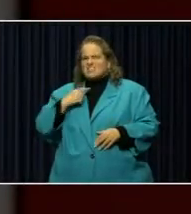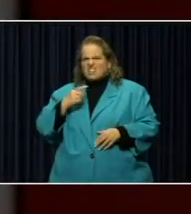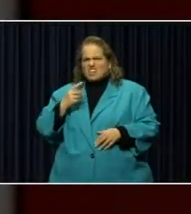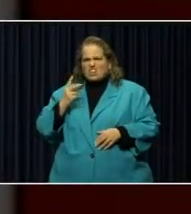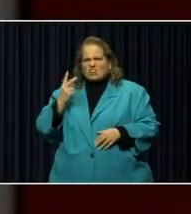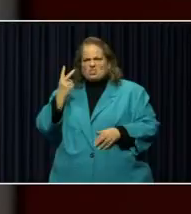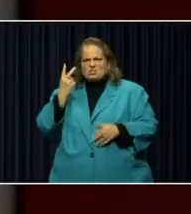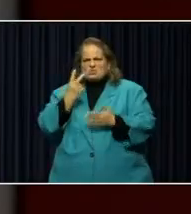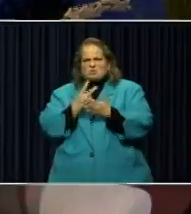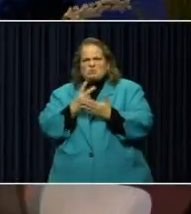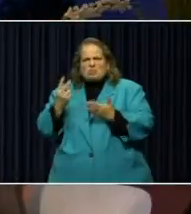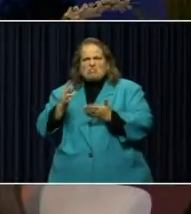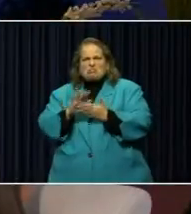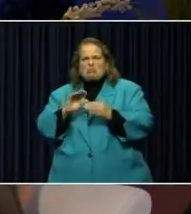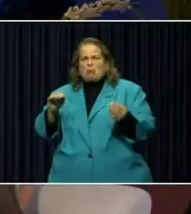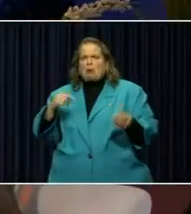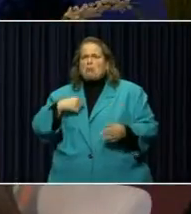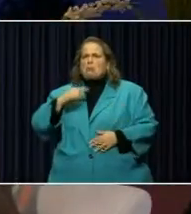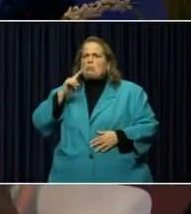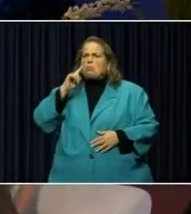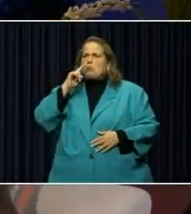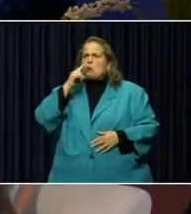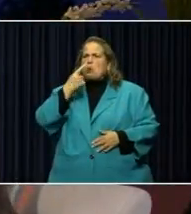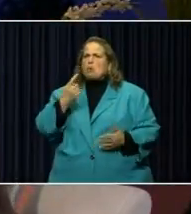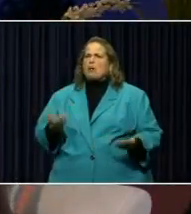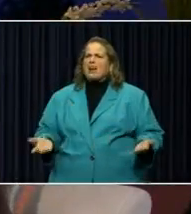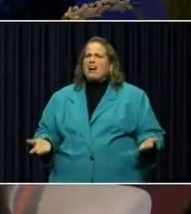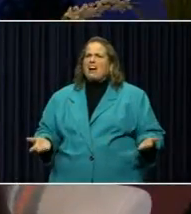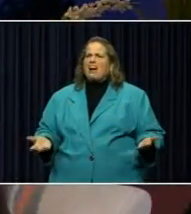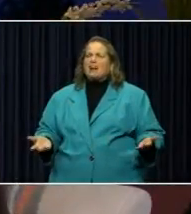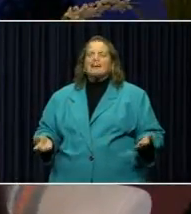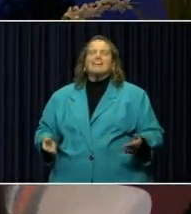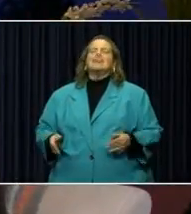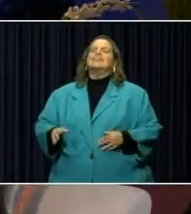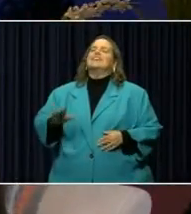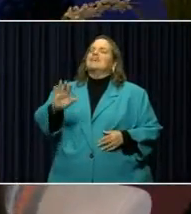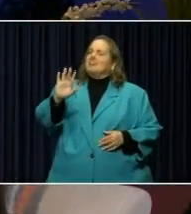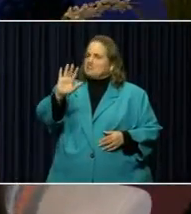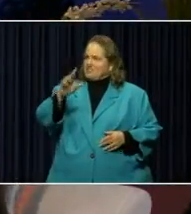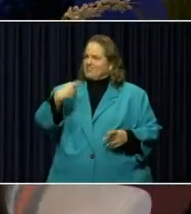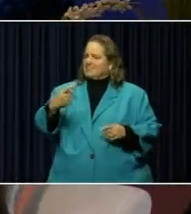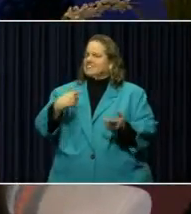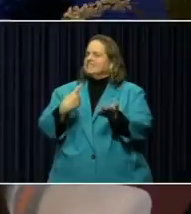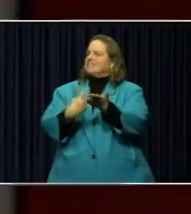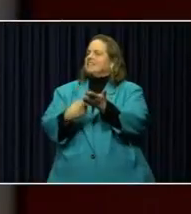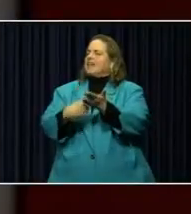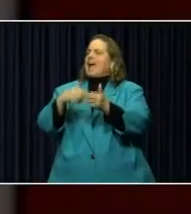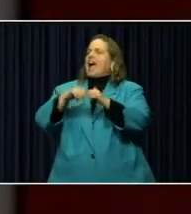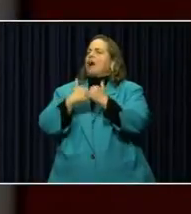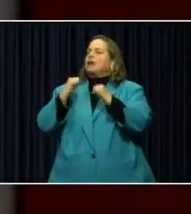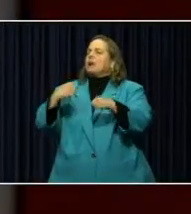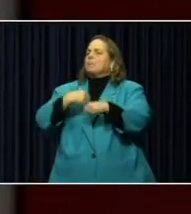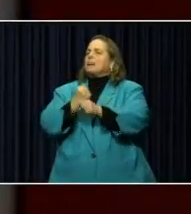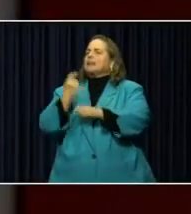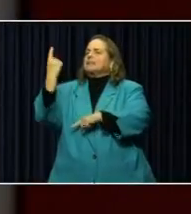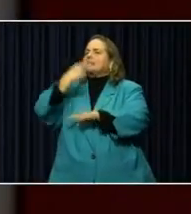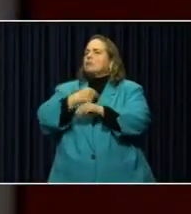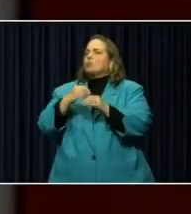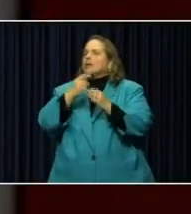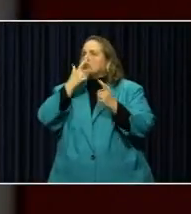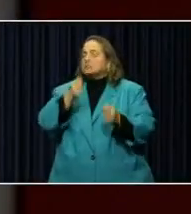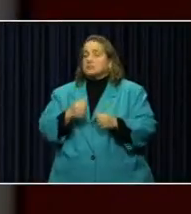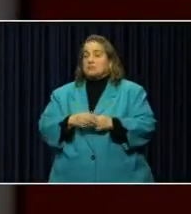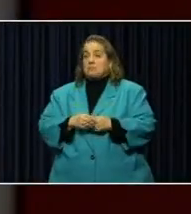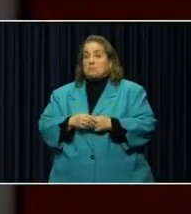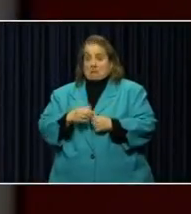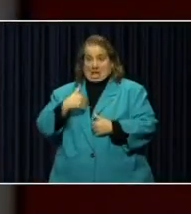going to be super boring. Well, let's think about what we can do to make the days more interesting. Well, I have a